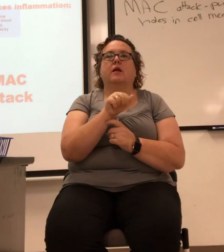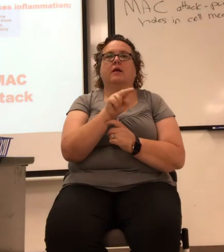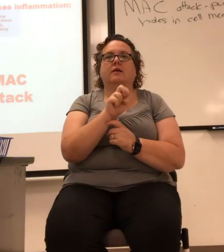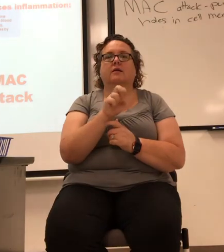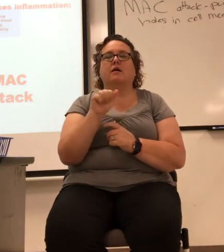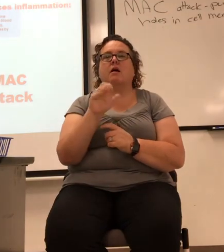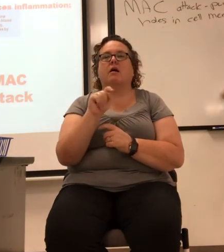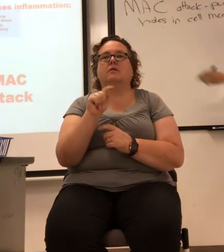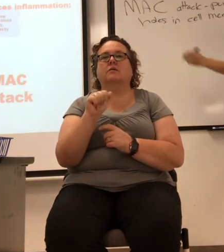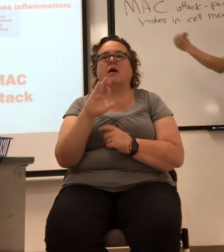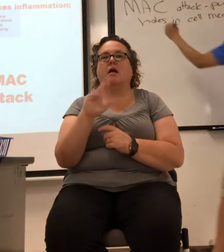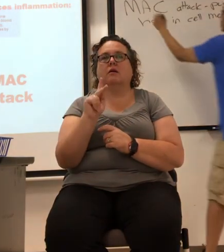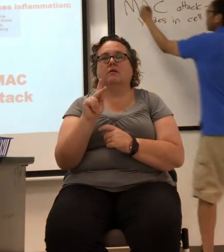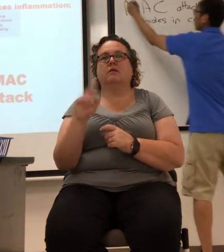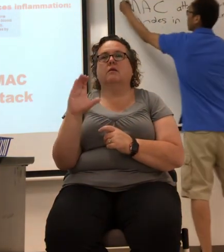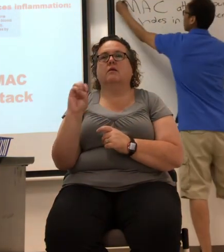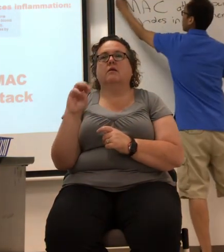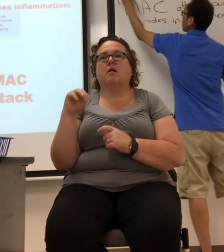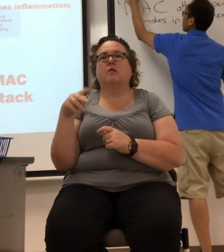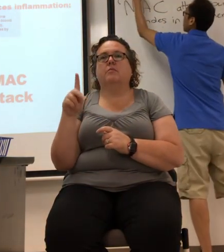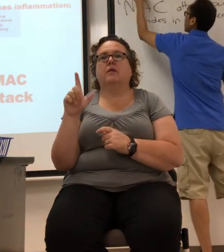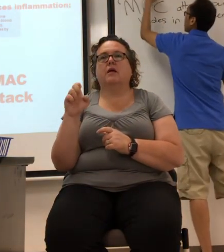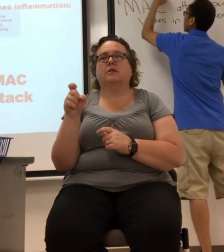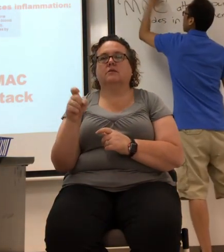a hole in the cell.